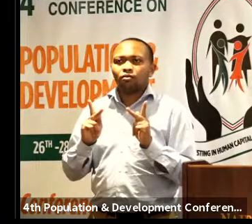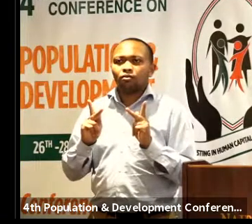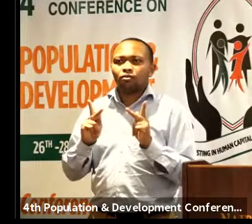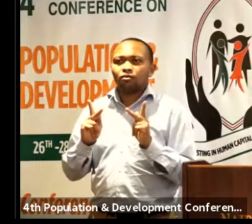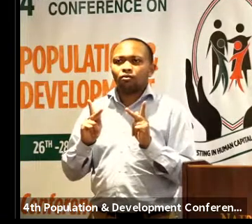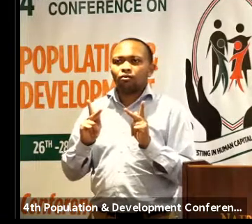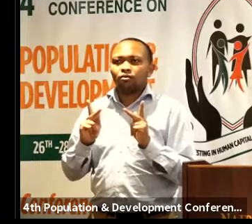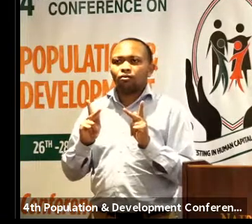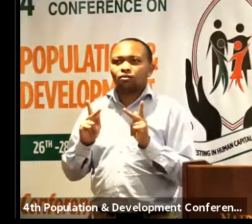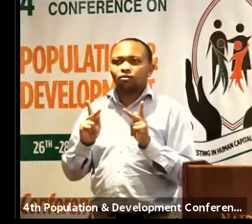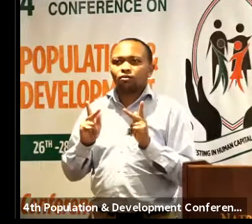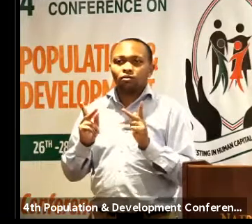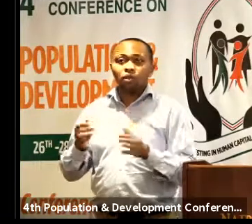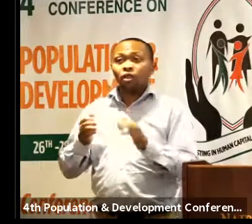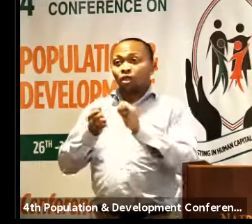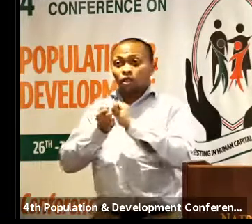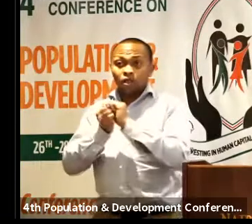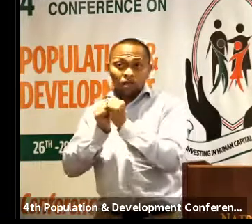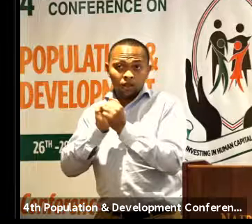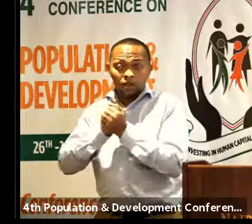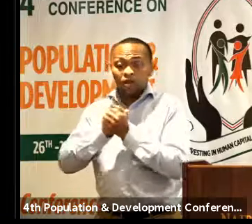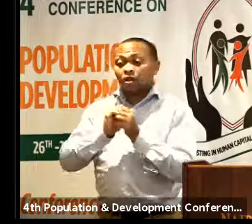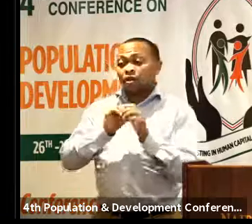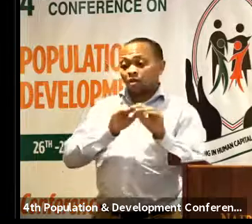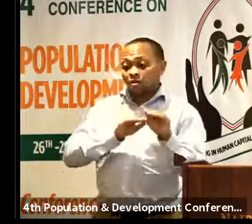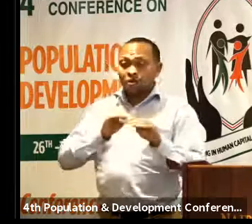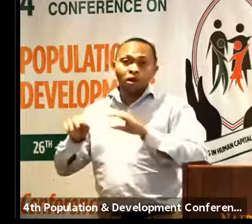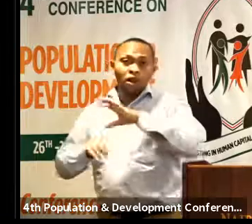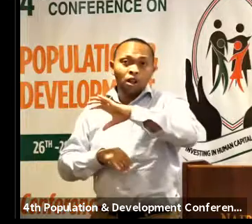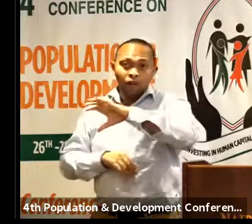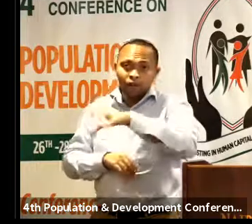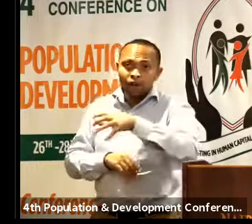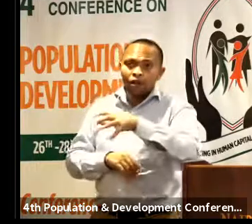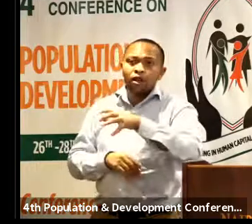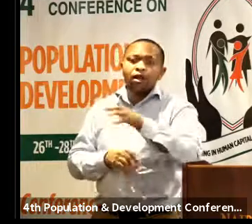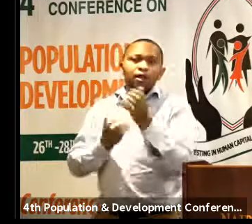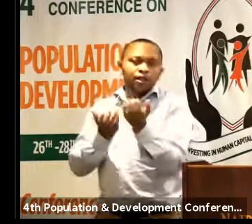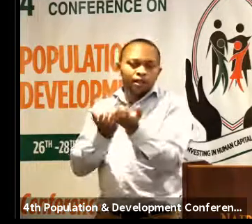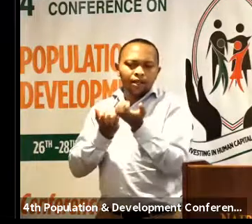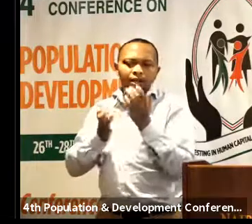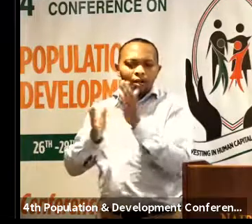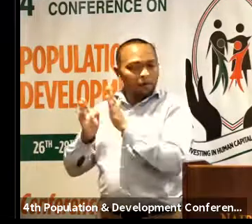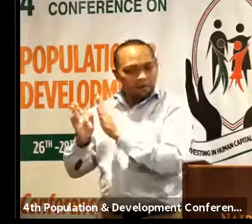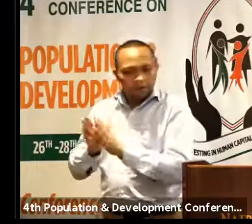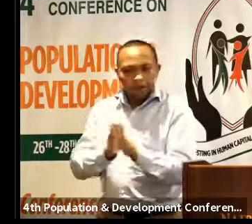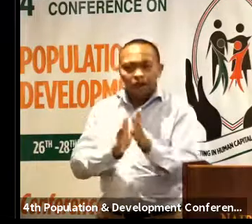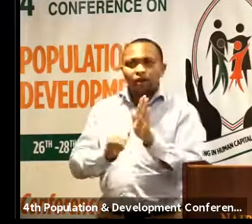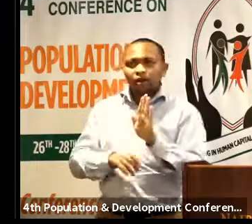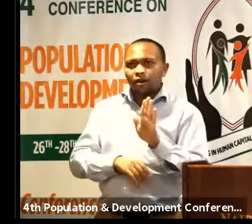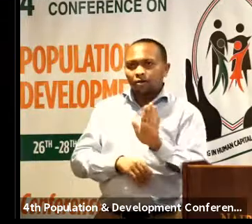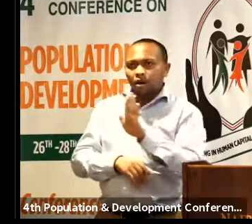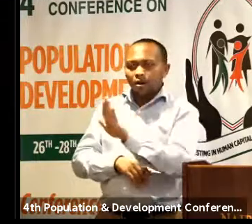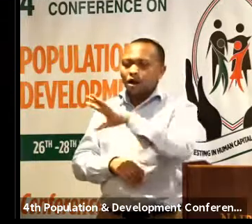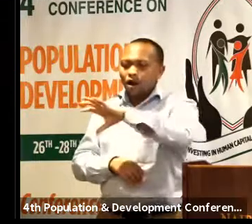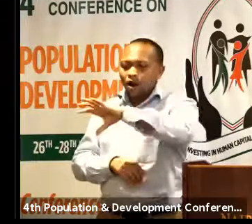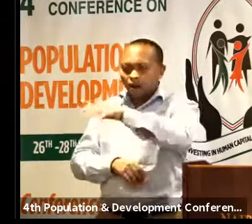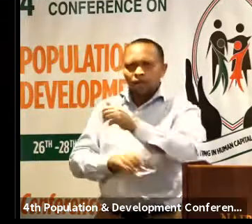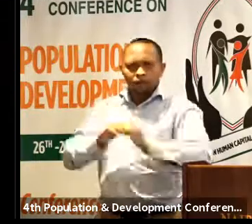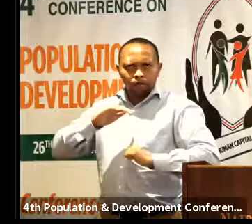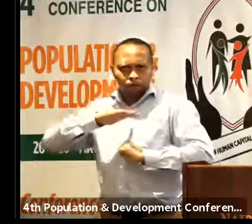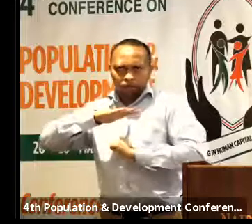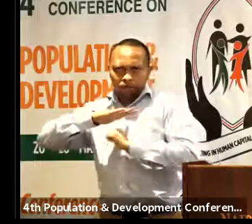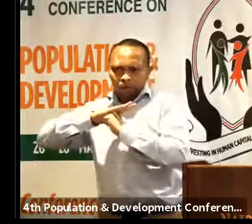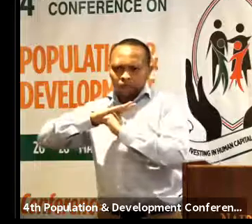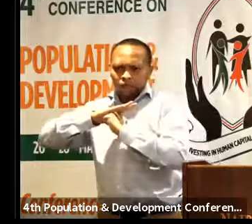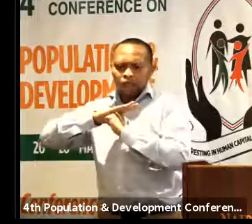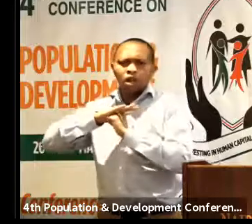evolution is driving migration in the counties, and hence the need to have planning within the counties. The need to strengthen counting in